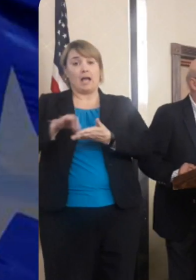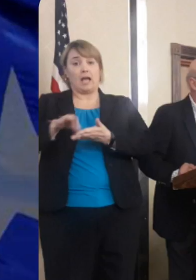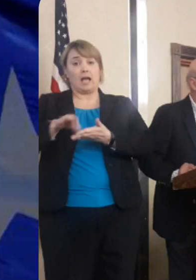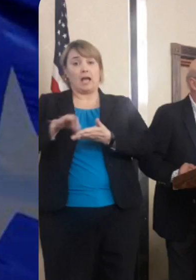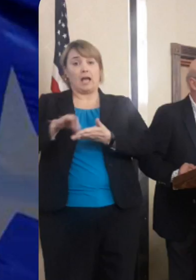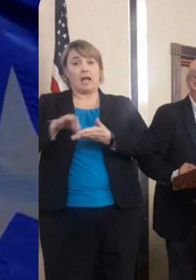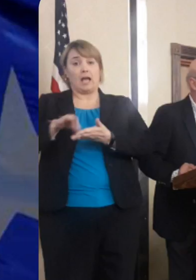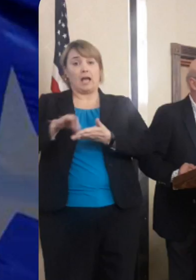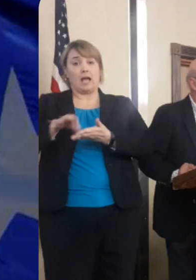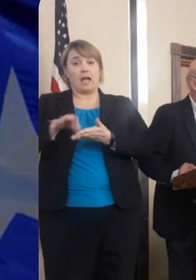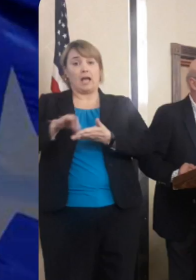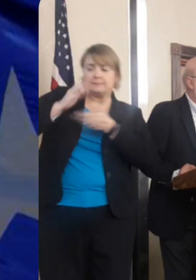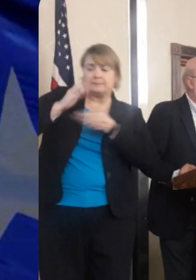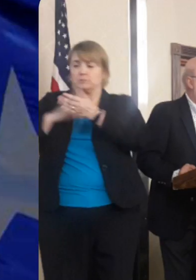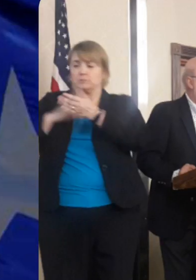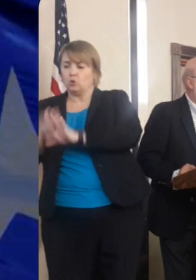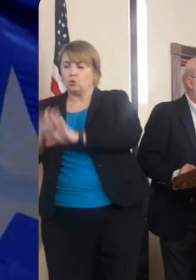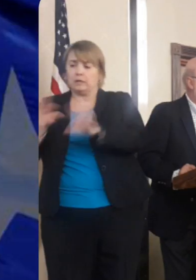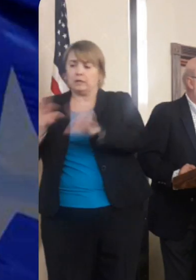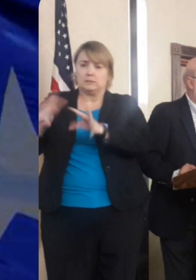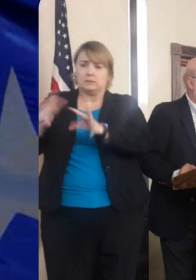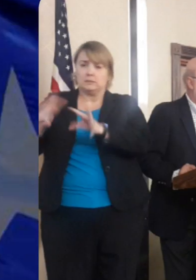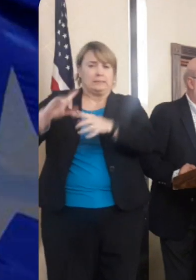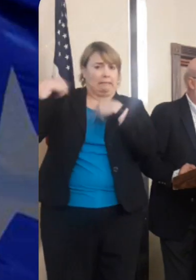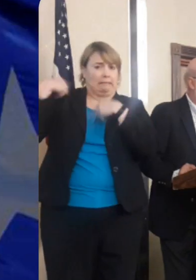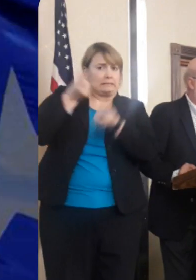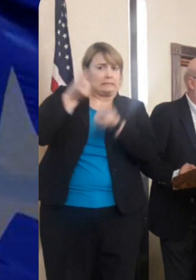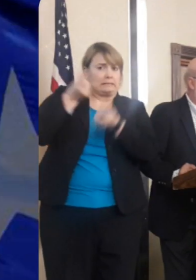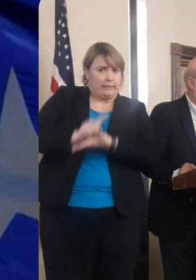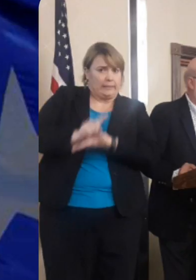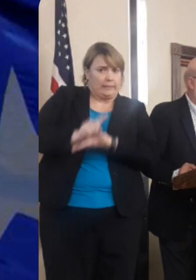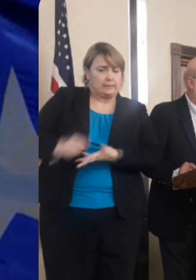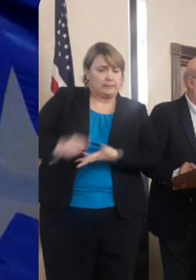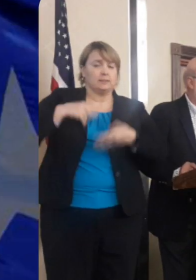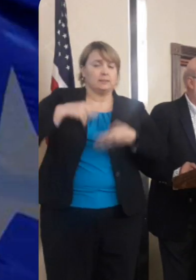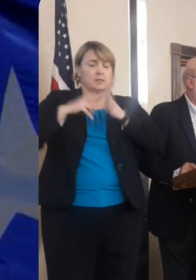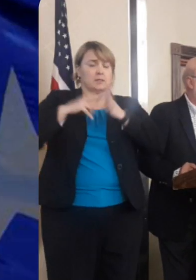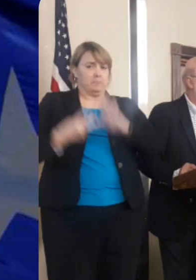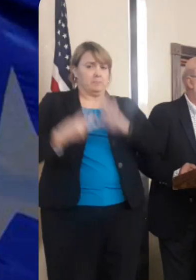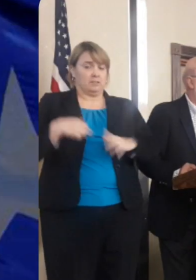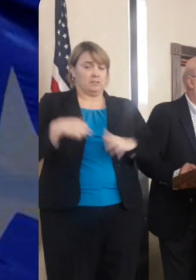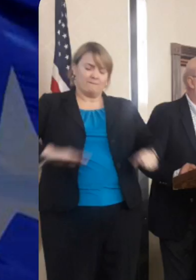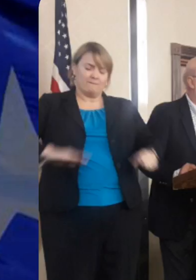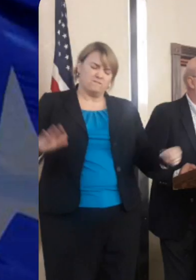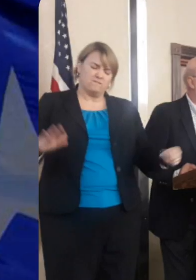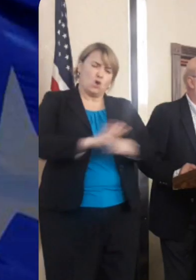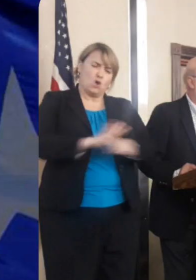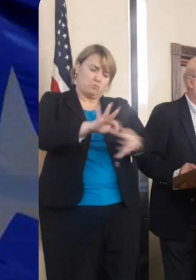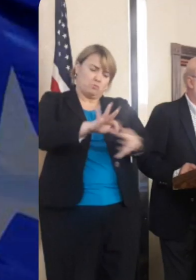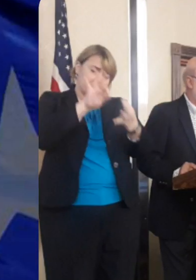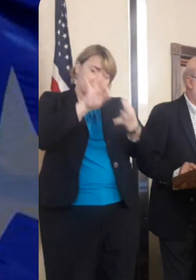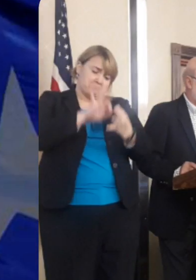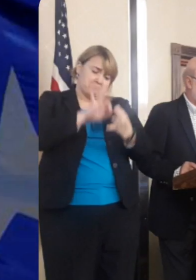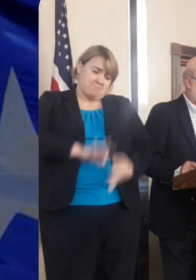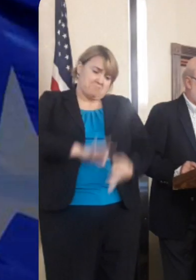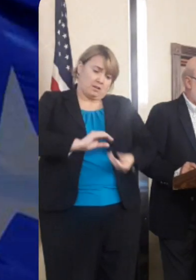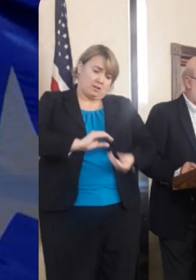weeks. And so we do not have current and complete up-to-date financial numbers,